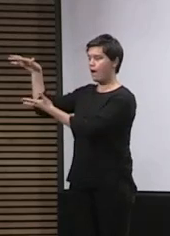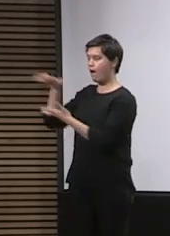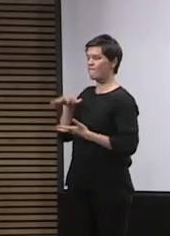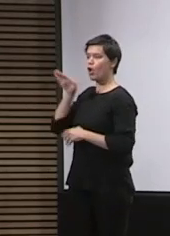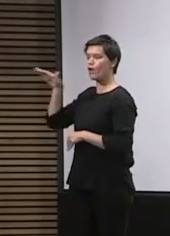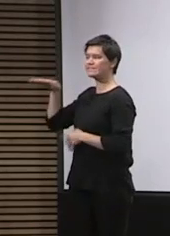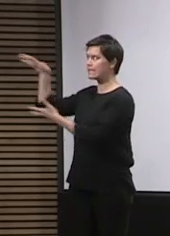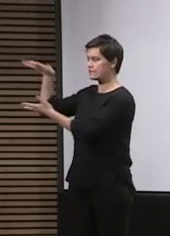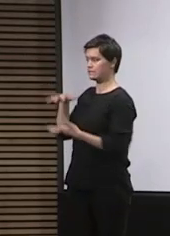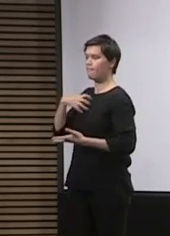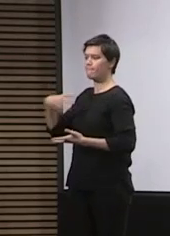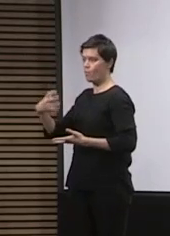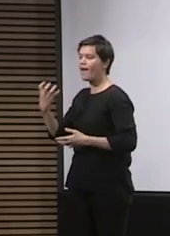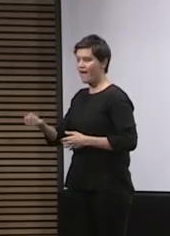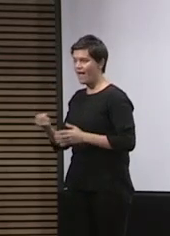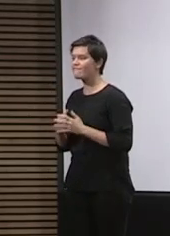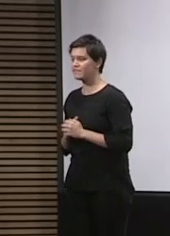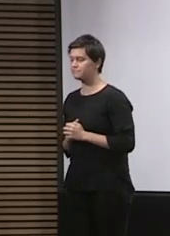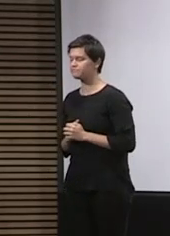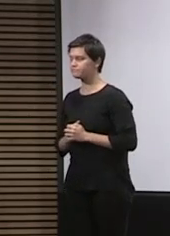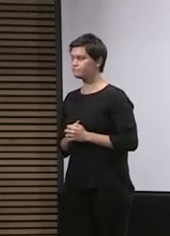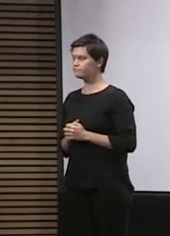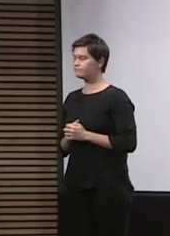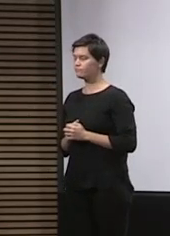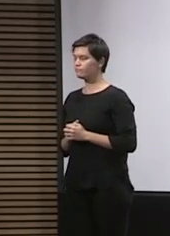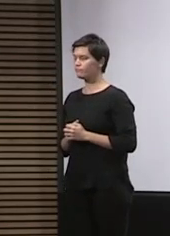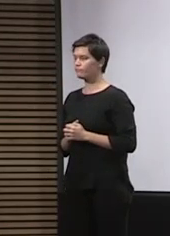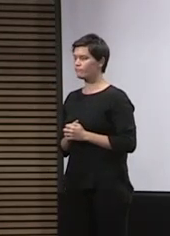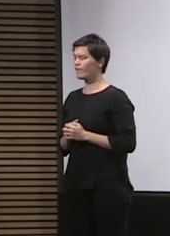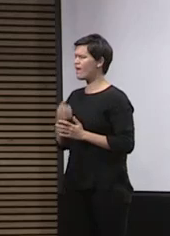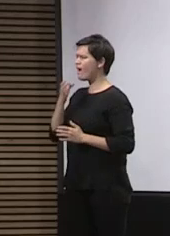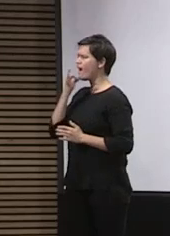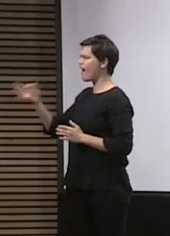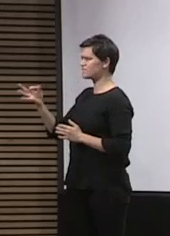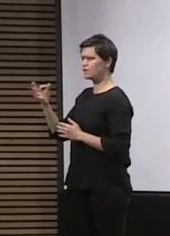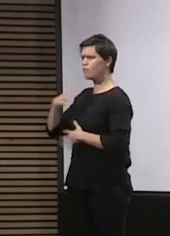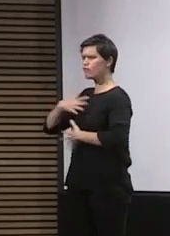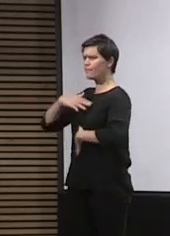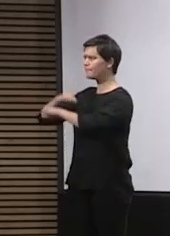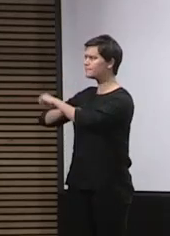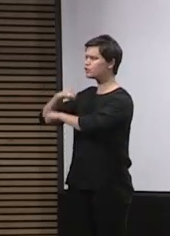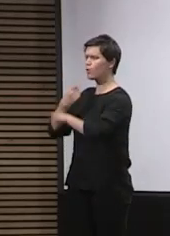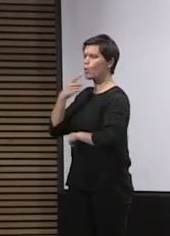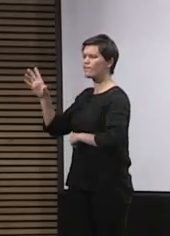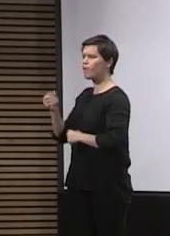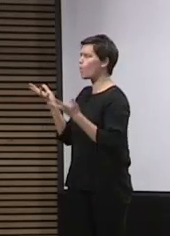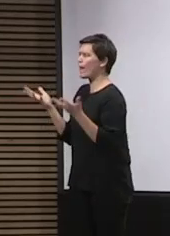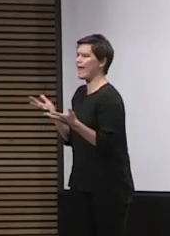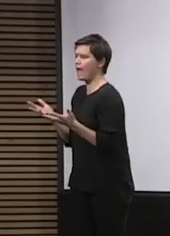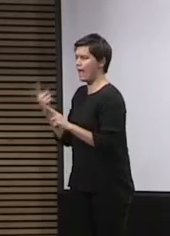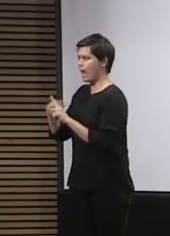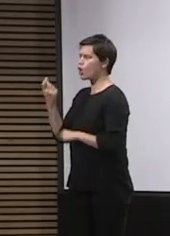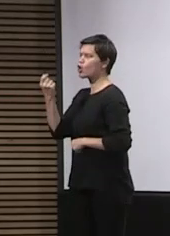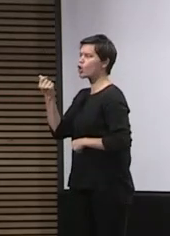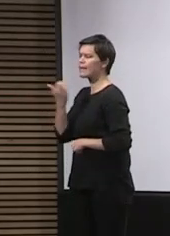discussion's underway. Those cases just going down because the Where have number of those tests- ventilators been ordered from and how much have they cost? I'm sorry, I don't have the information on